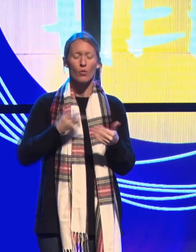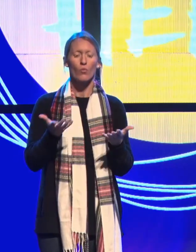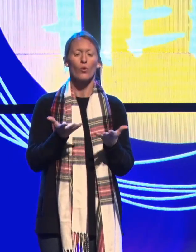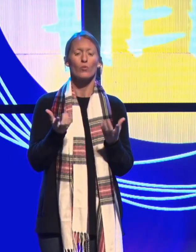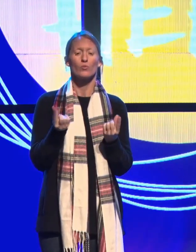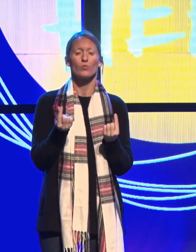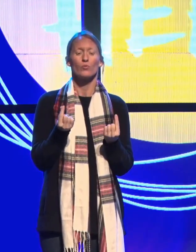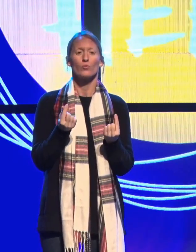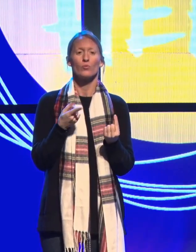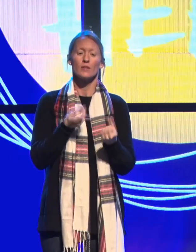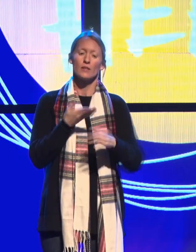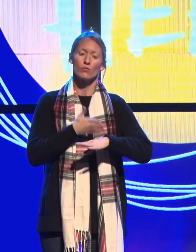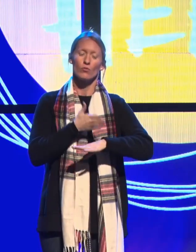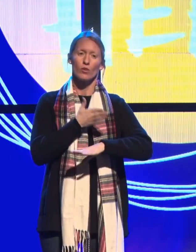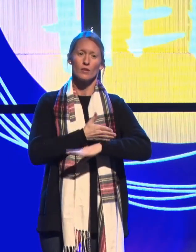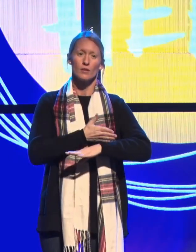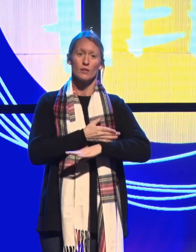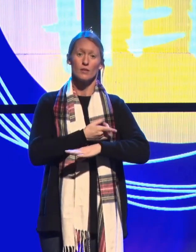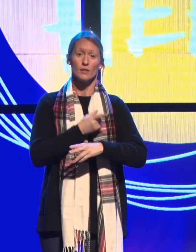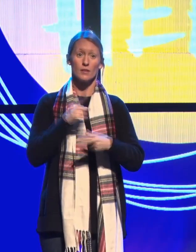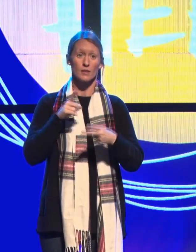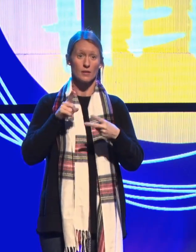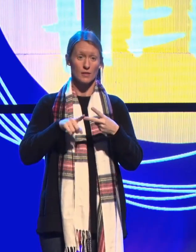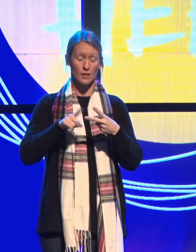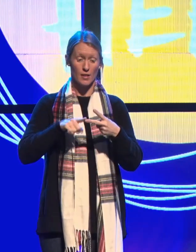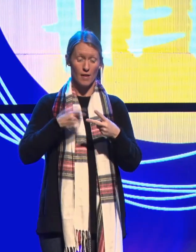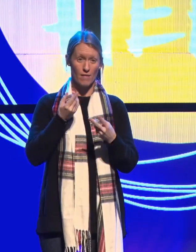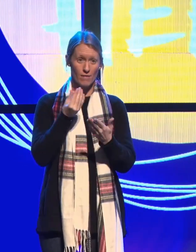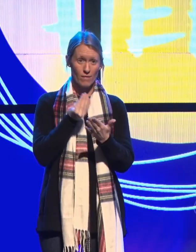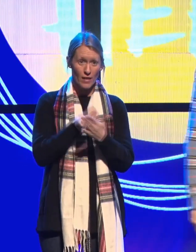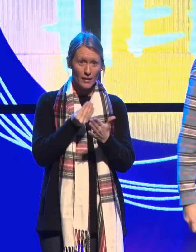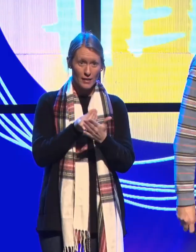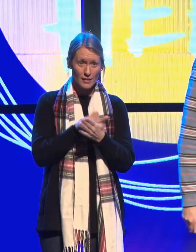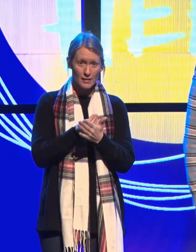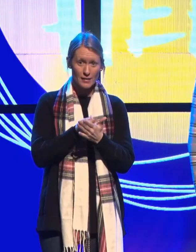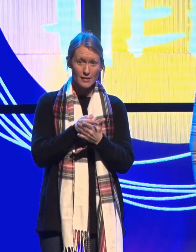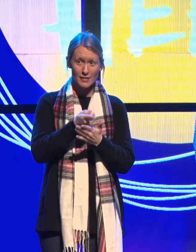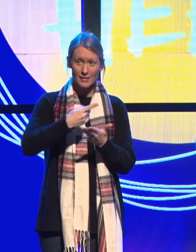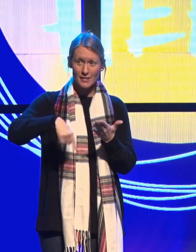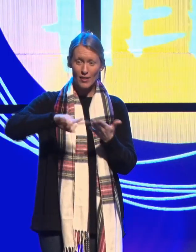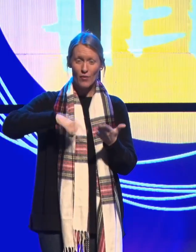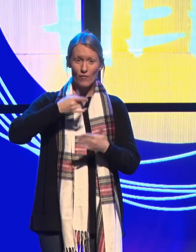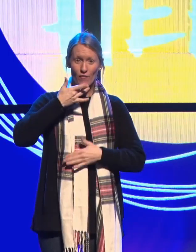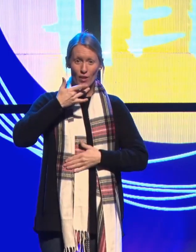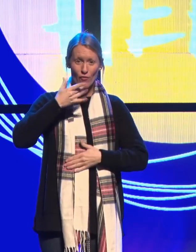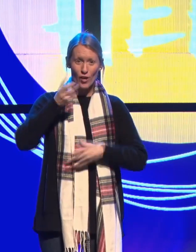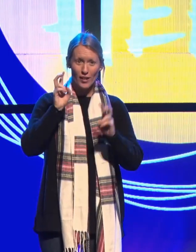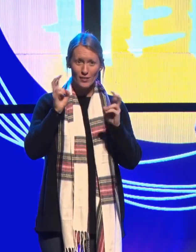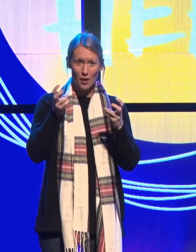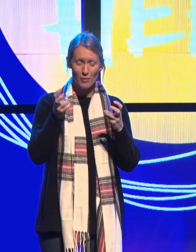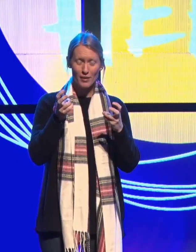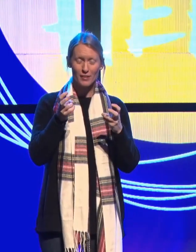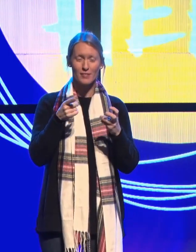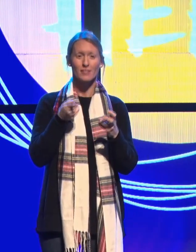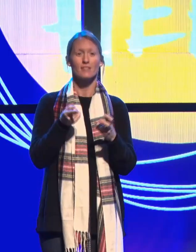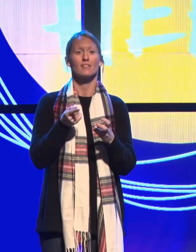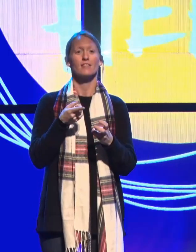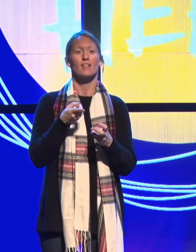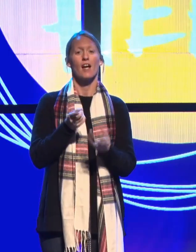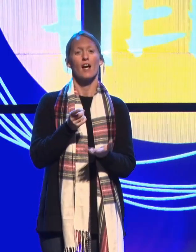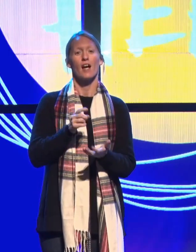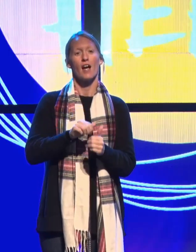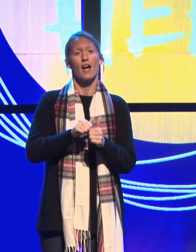health? Let's talk about finances for a second. Everybody's favorite topic in church. How healthy are you